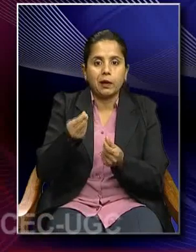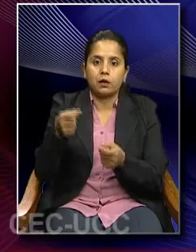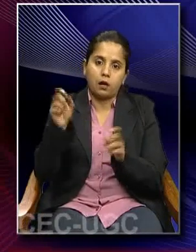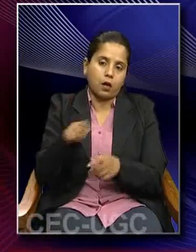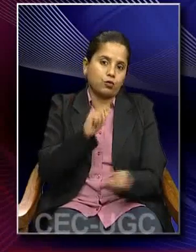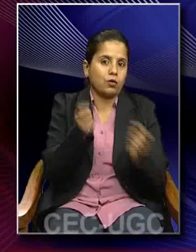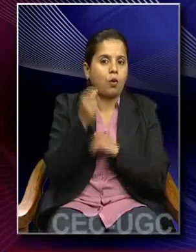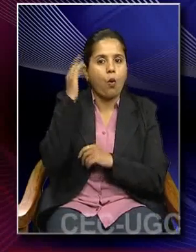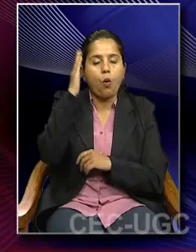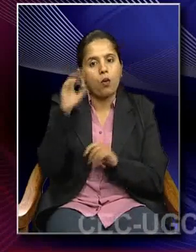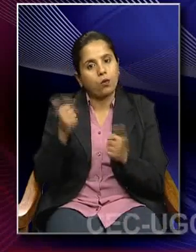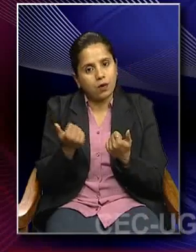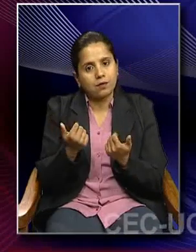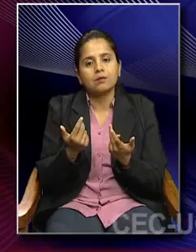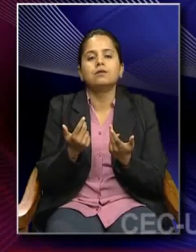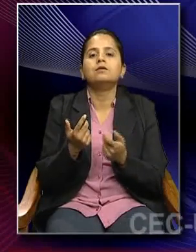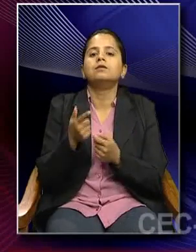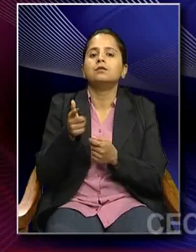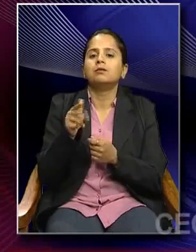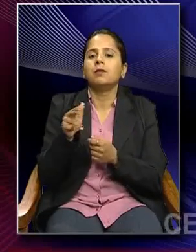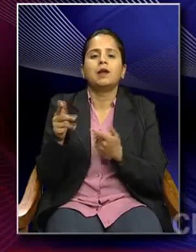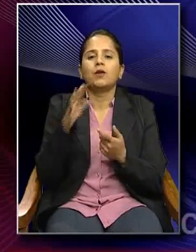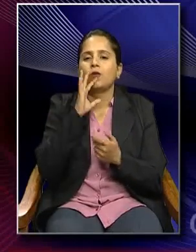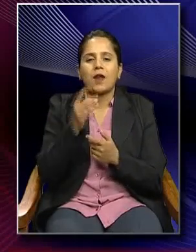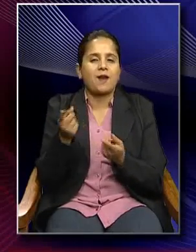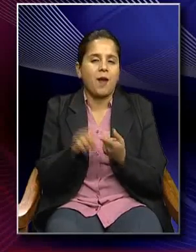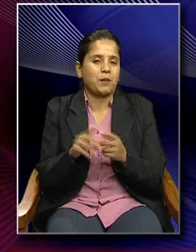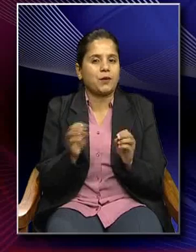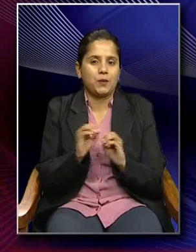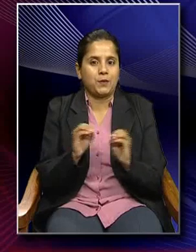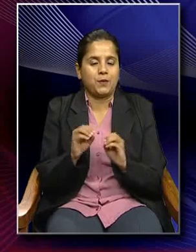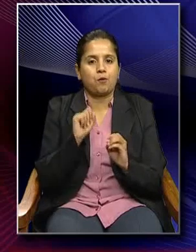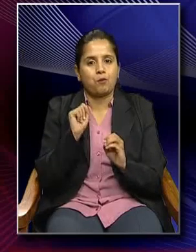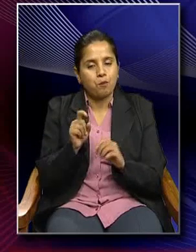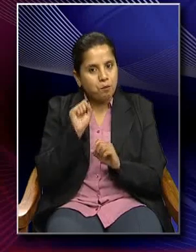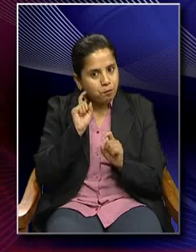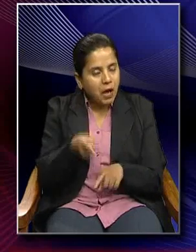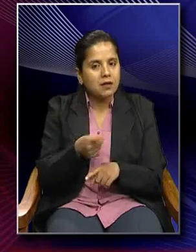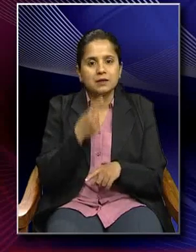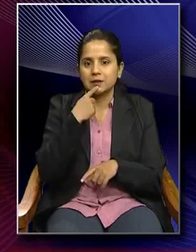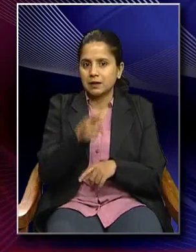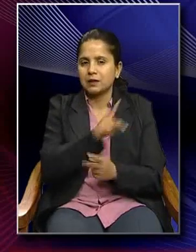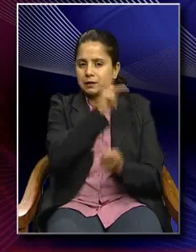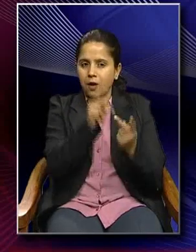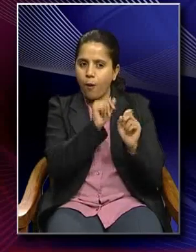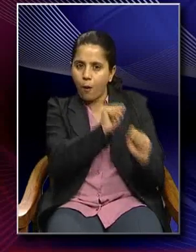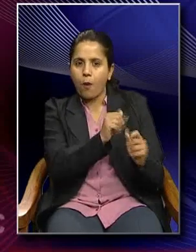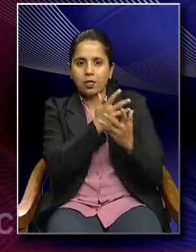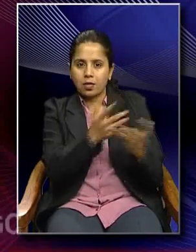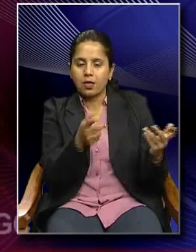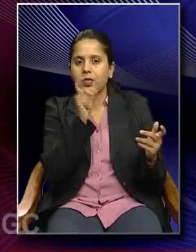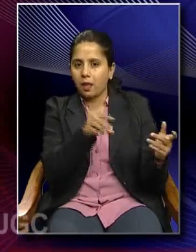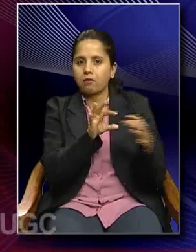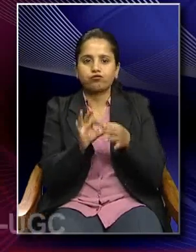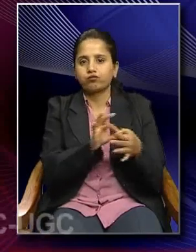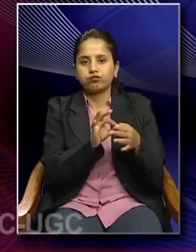or anything else. So which does not really happen. There has to be a specific relationship